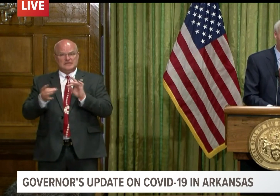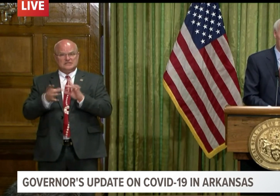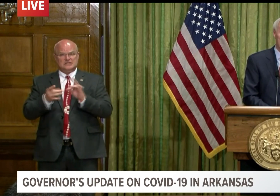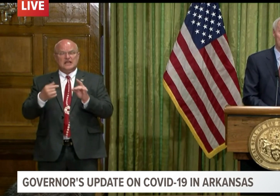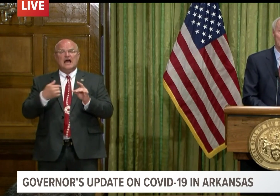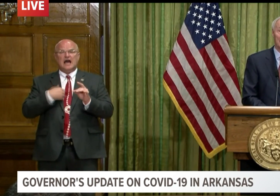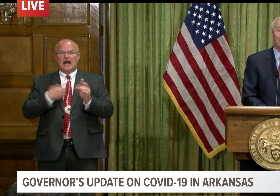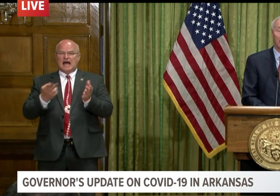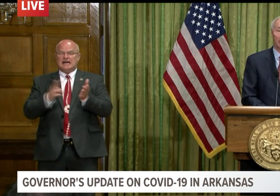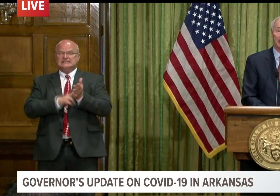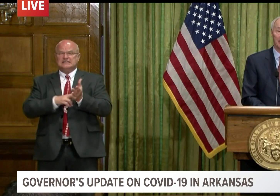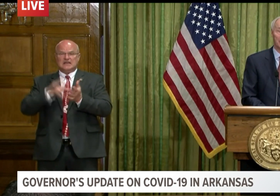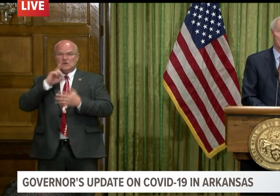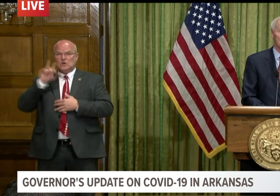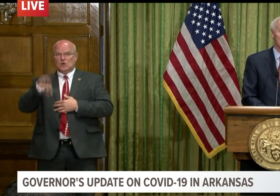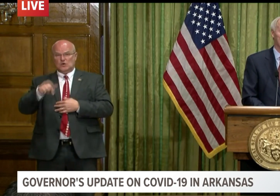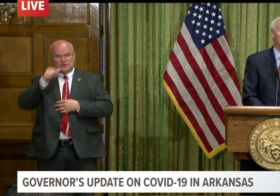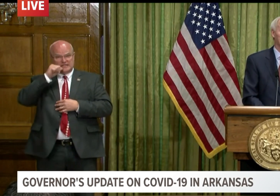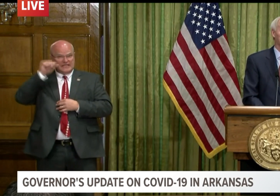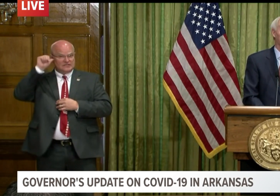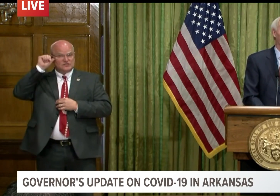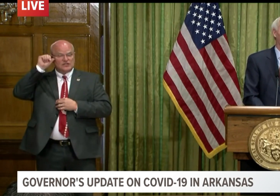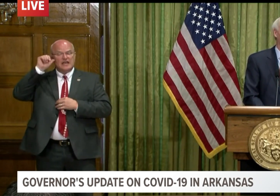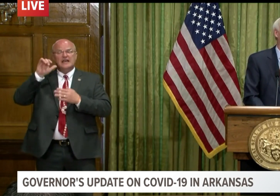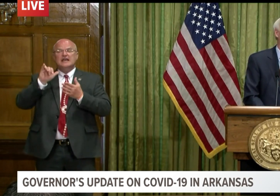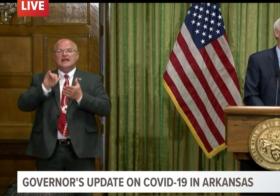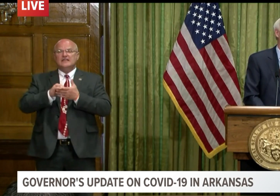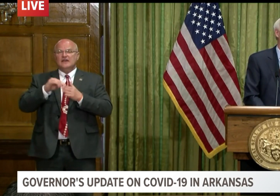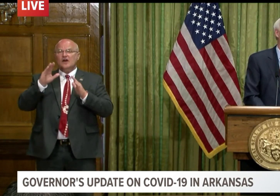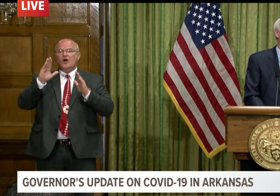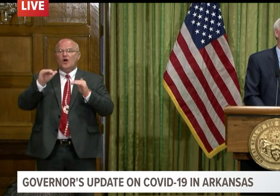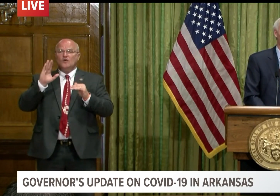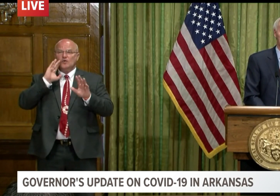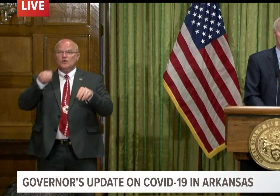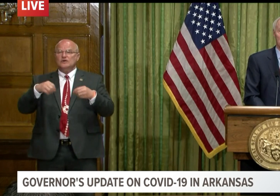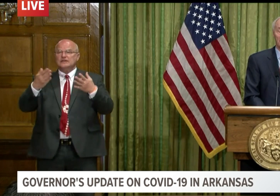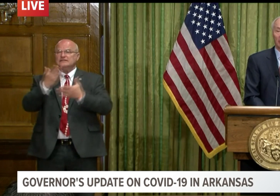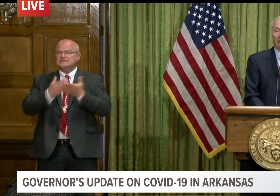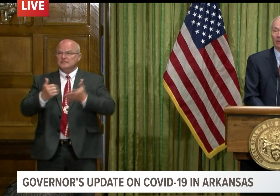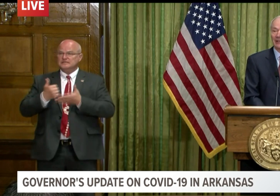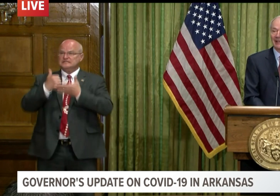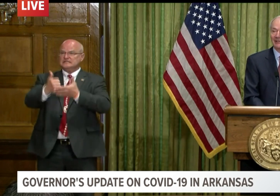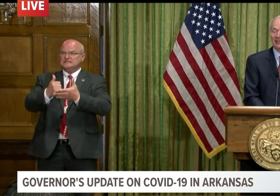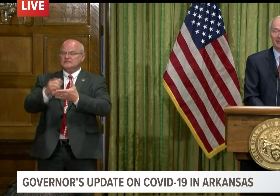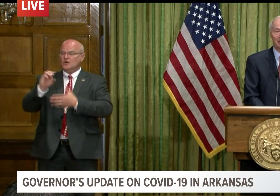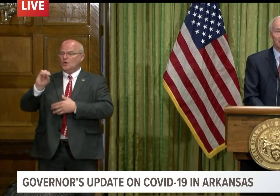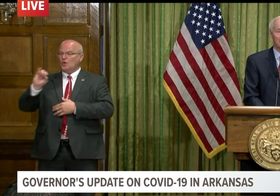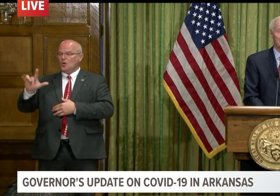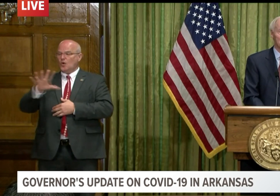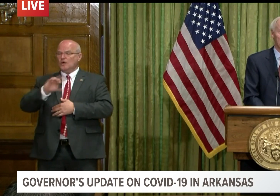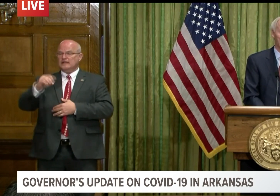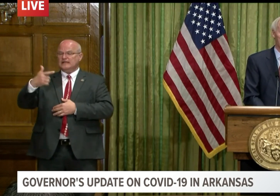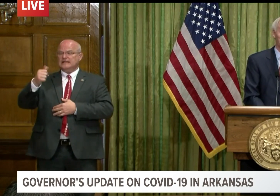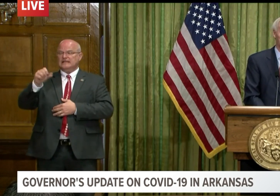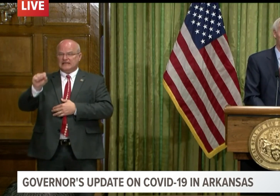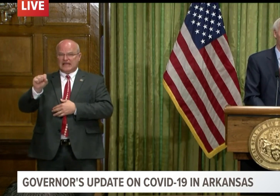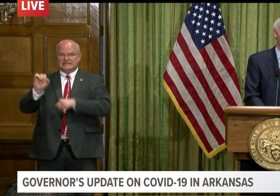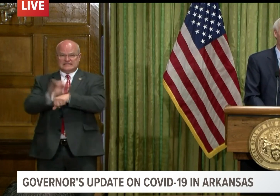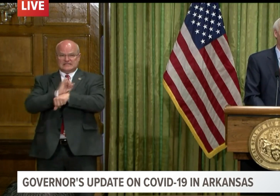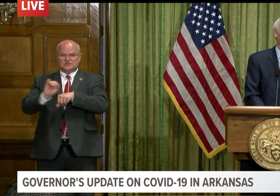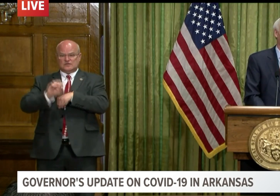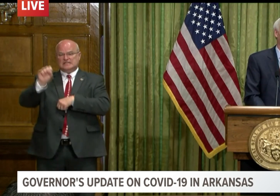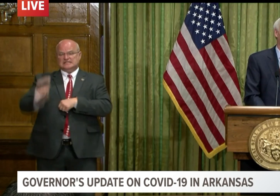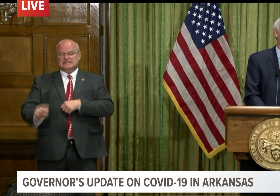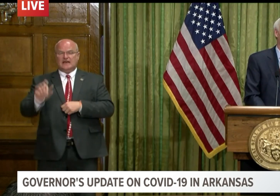I did sign an executive order yesterday that hopefully will give some assistance to our oil and gas industry in South